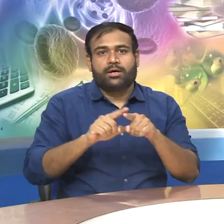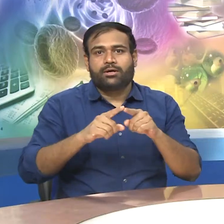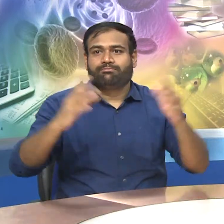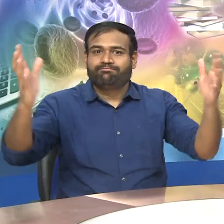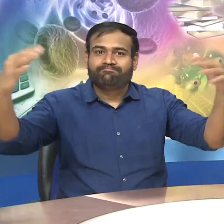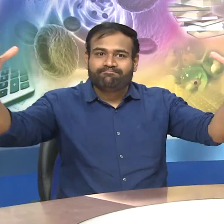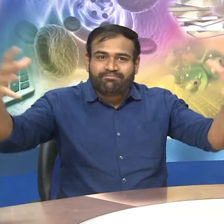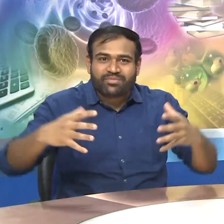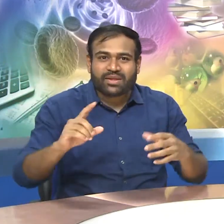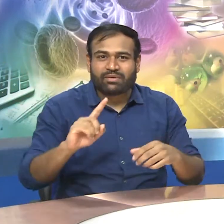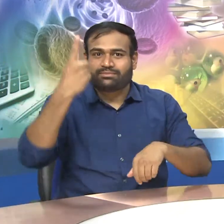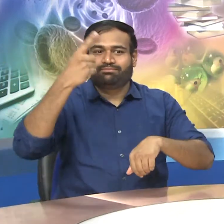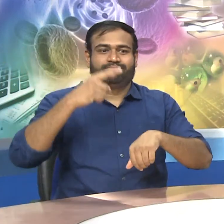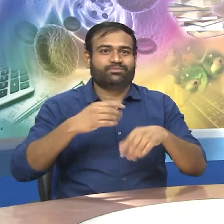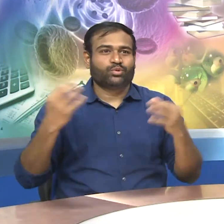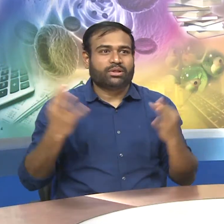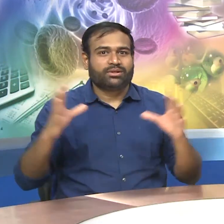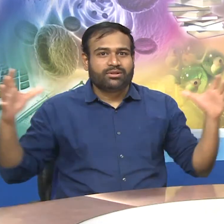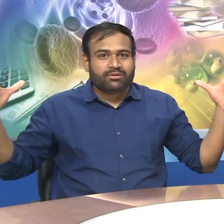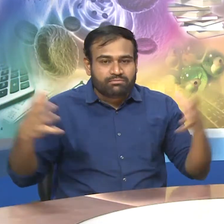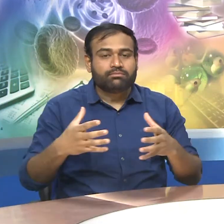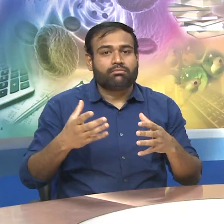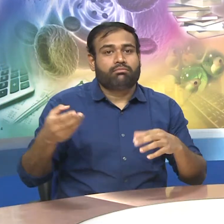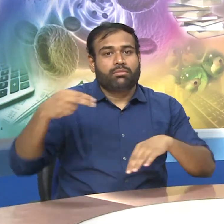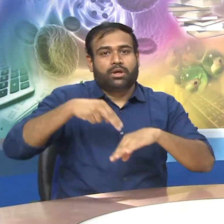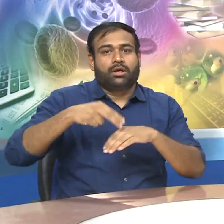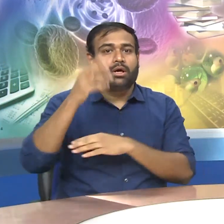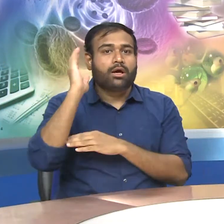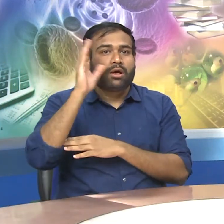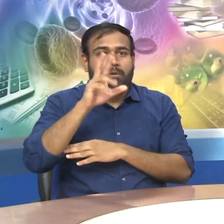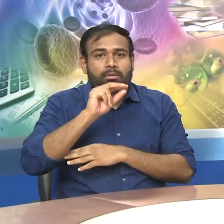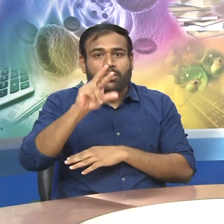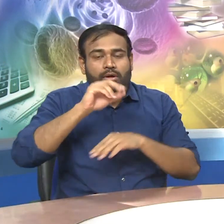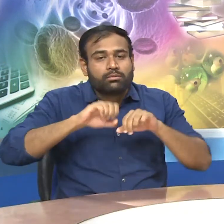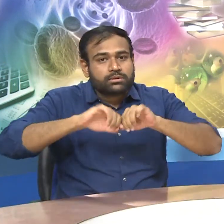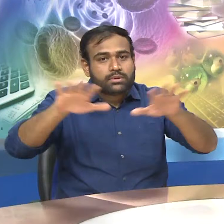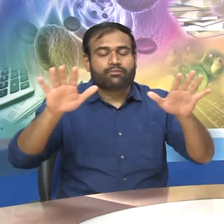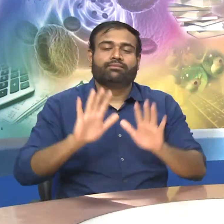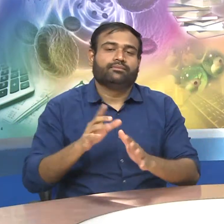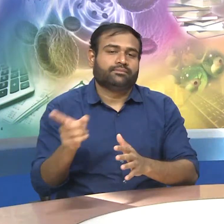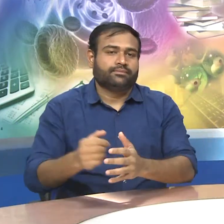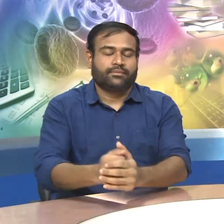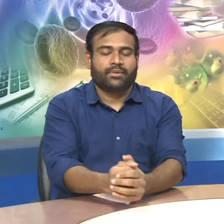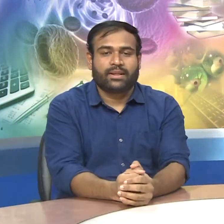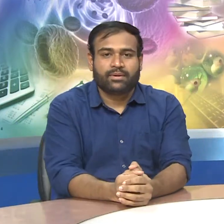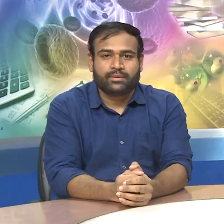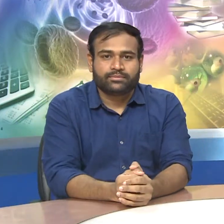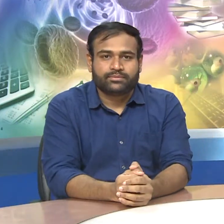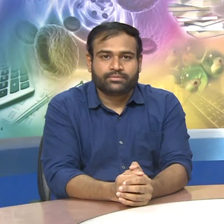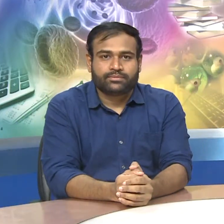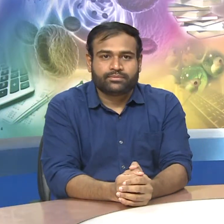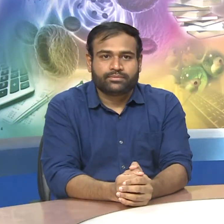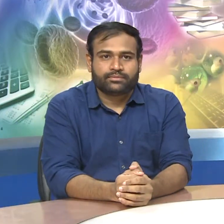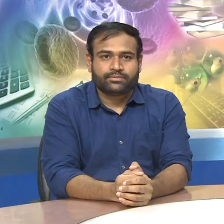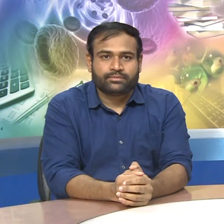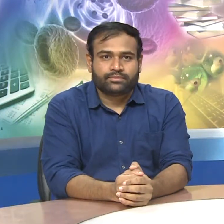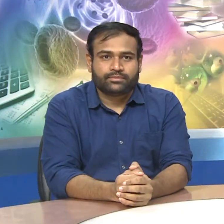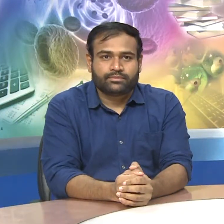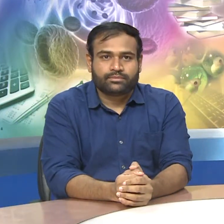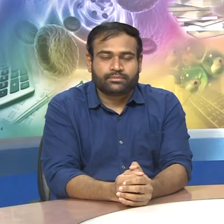commencements of the first sessions after each general election and at the commencements